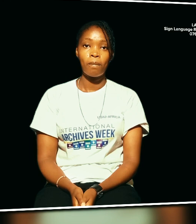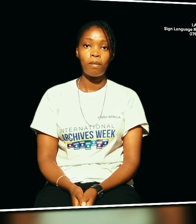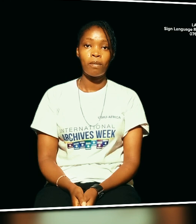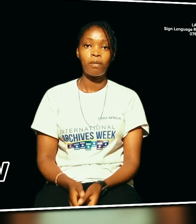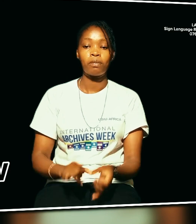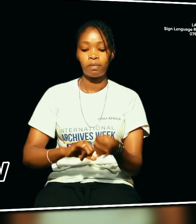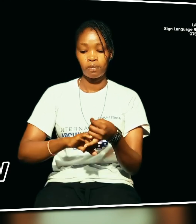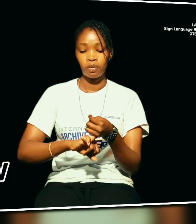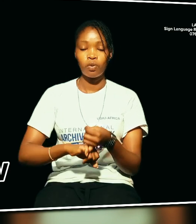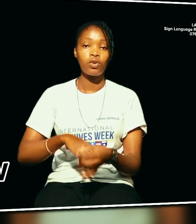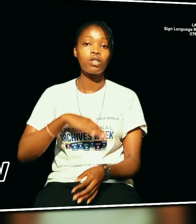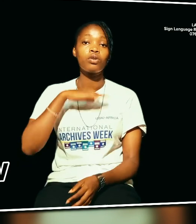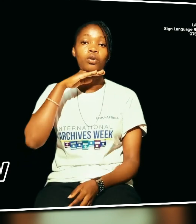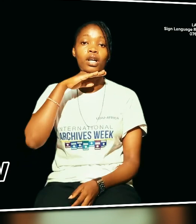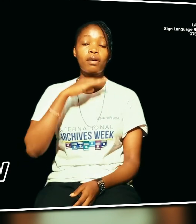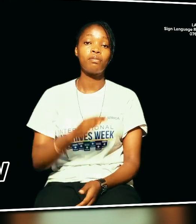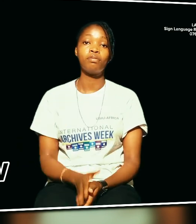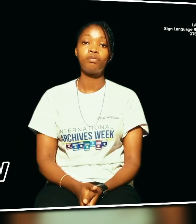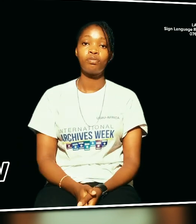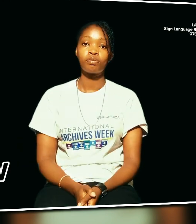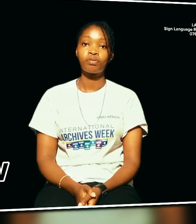widower,